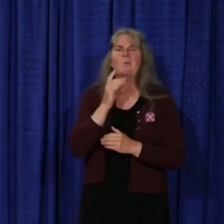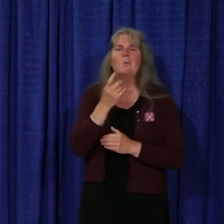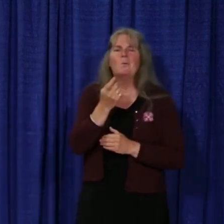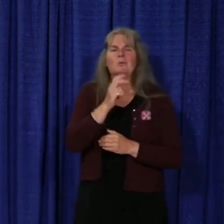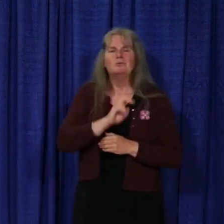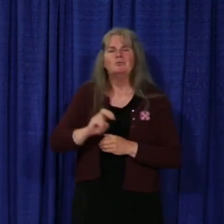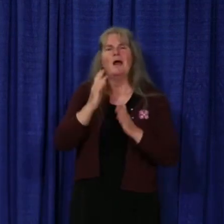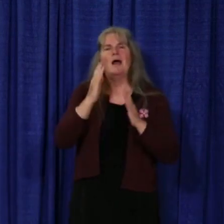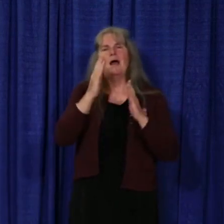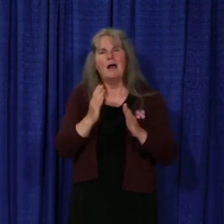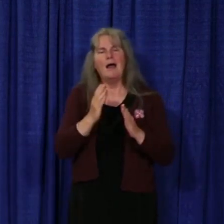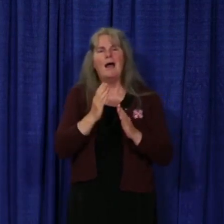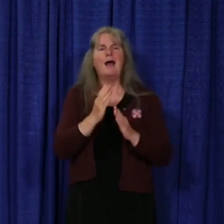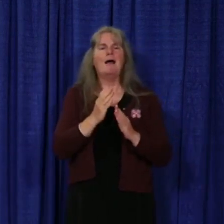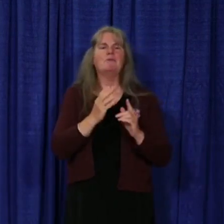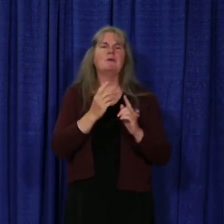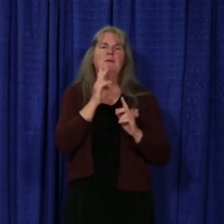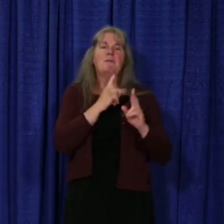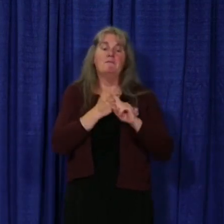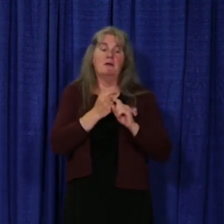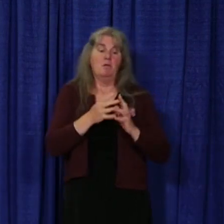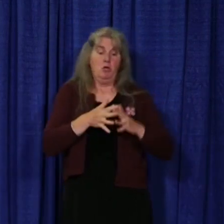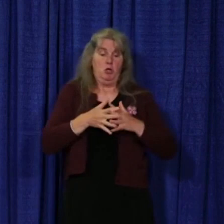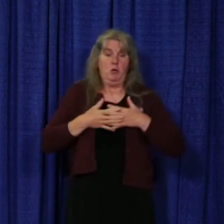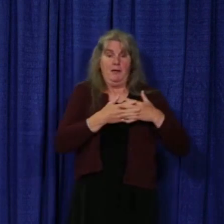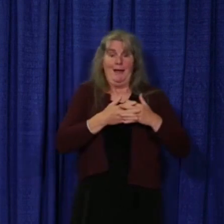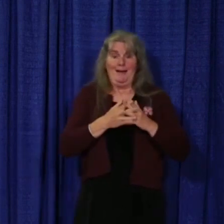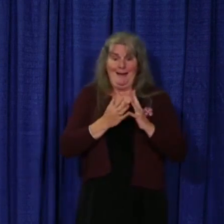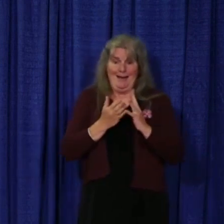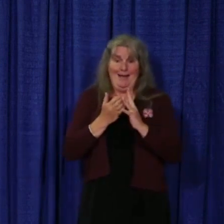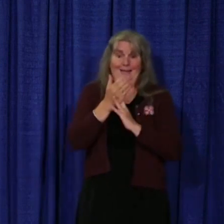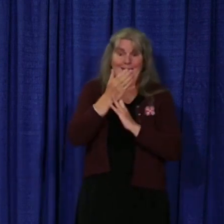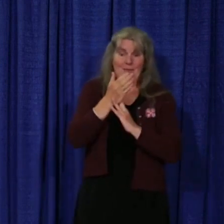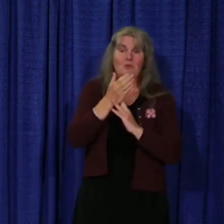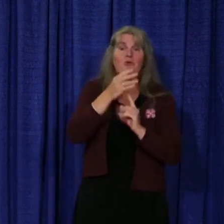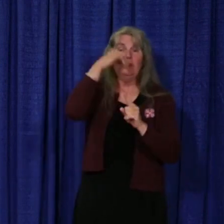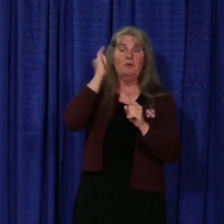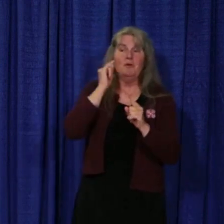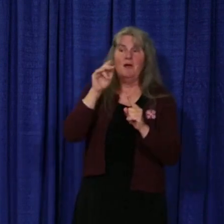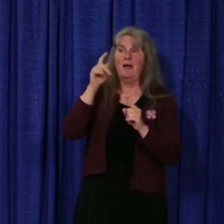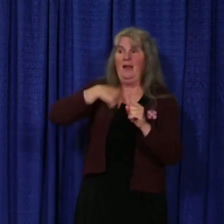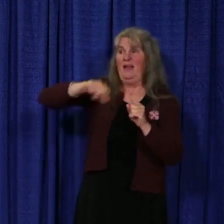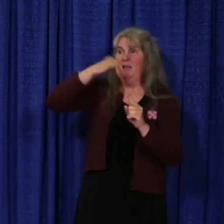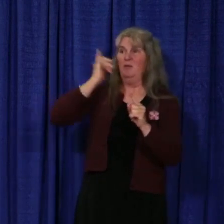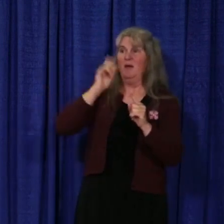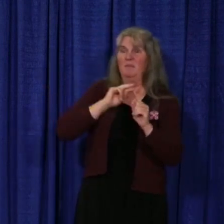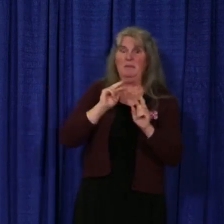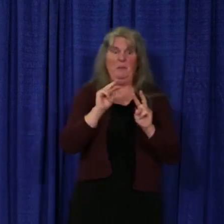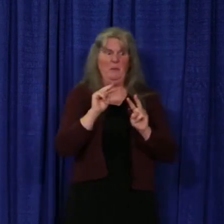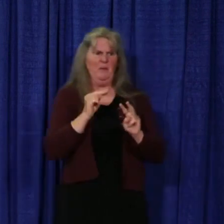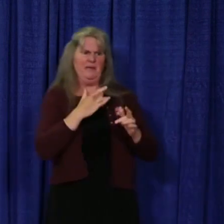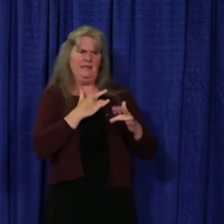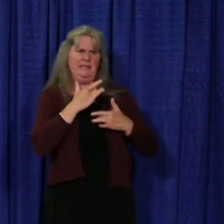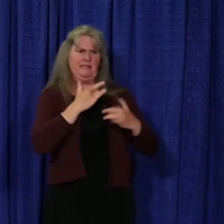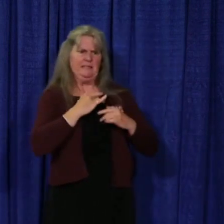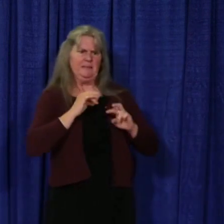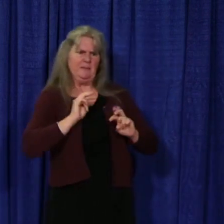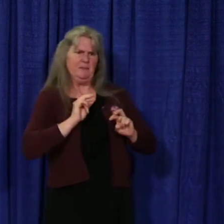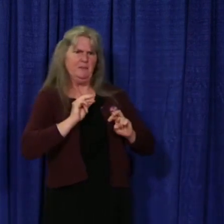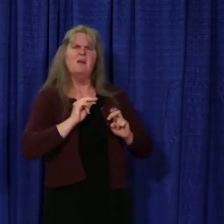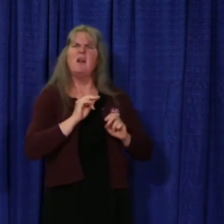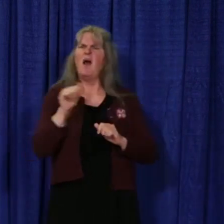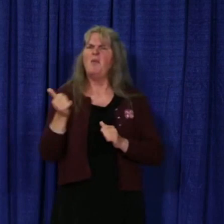including those in transit from the United States, are causing anxiety here and throughout Western Canada. I join